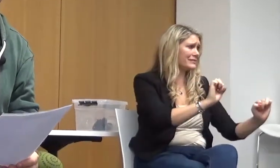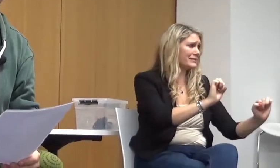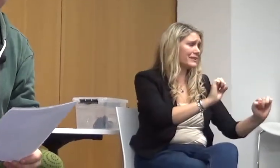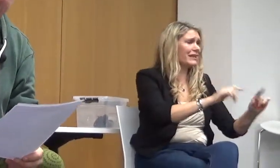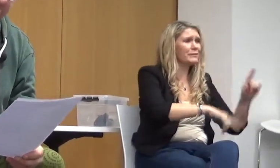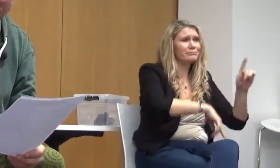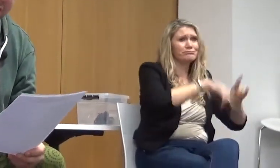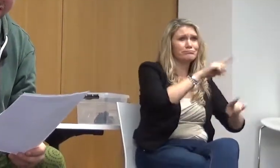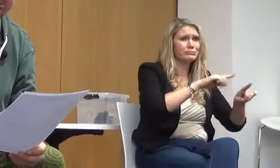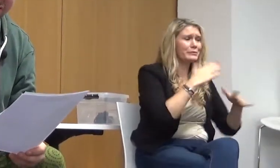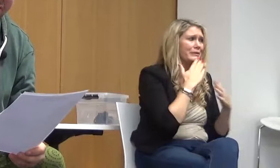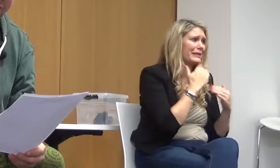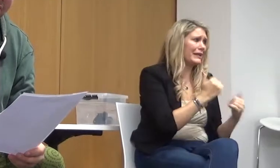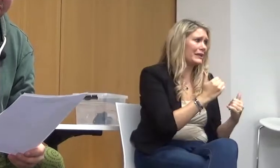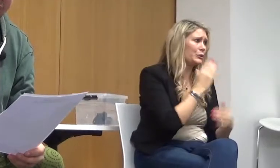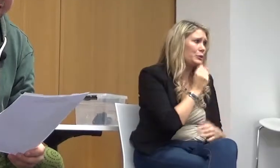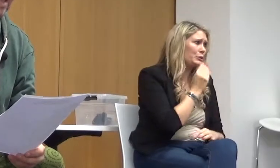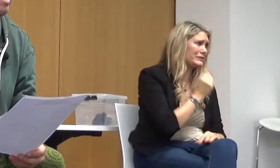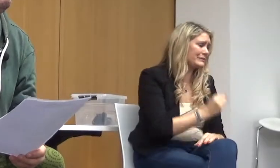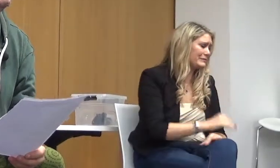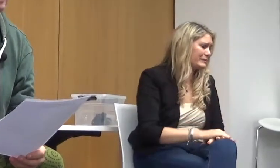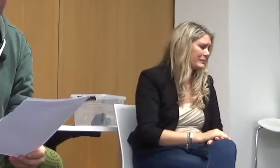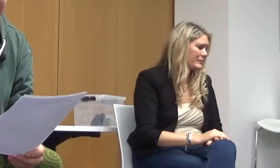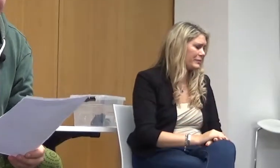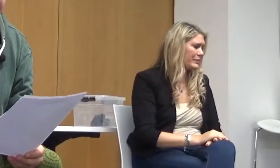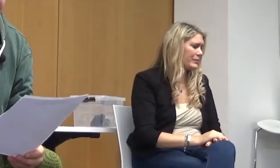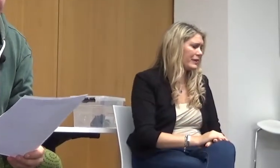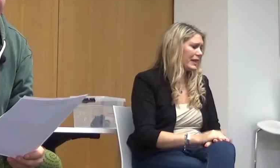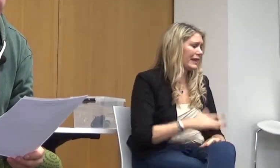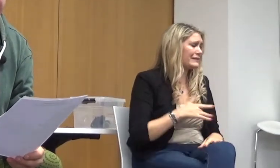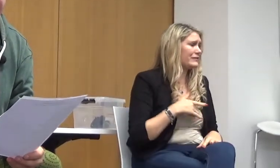Multiverses thanking yous. Till emptied.